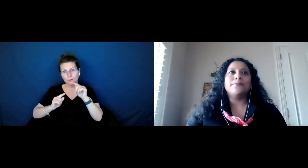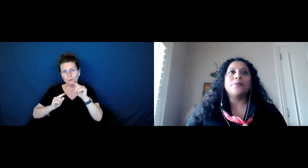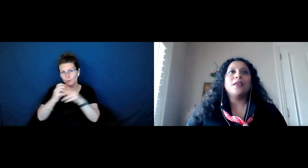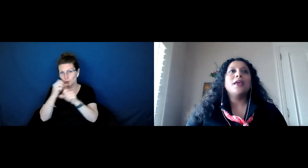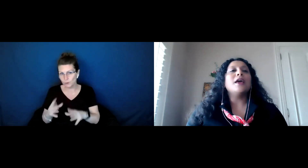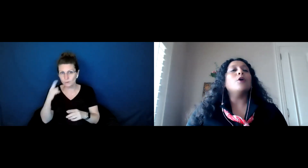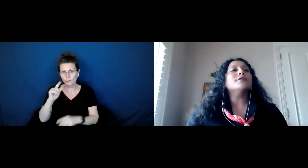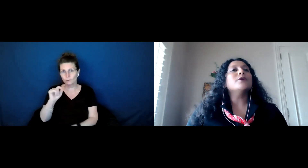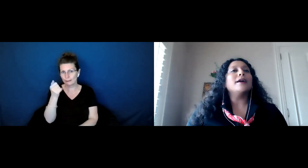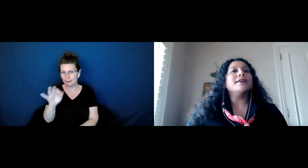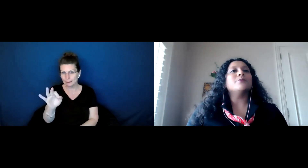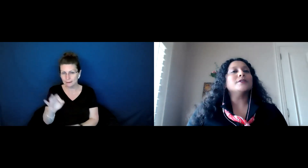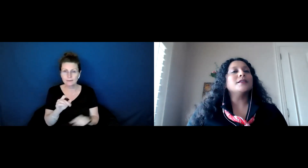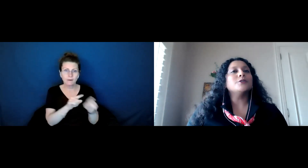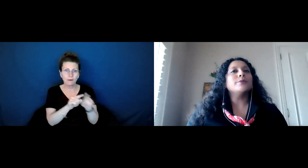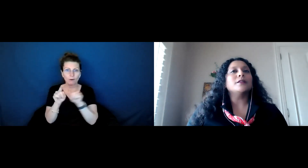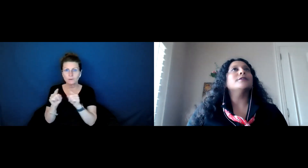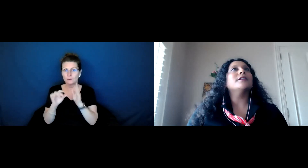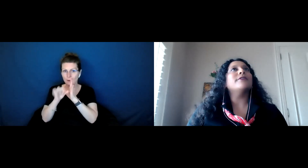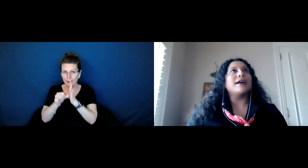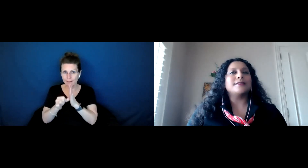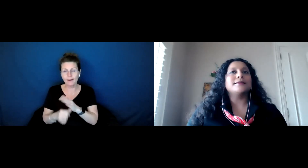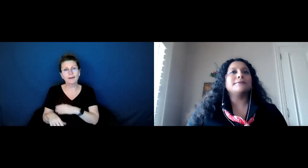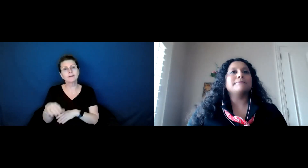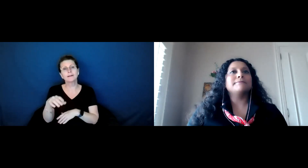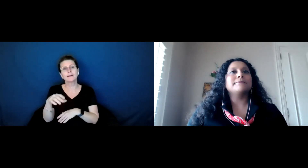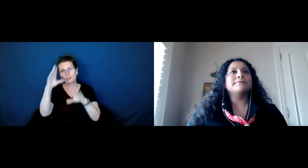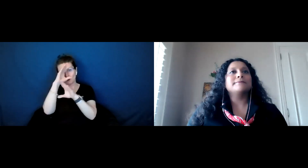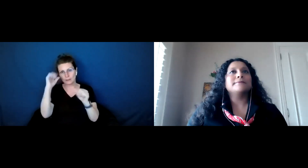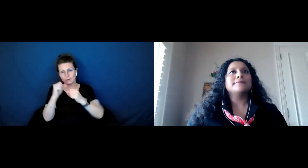2019. It will also highlight the presidential pillar of access.